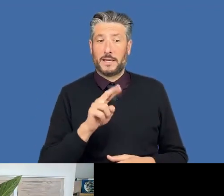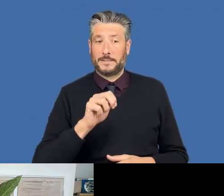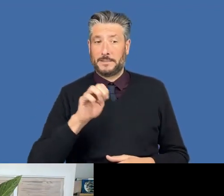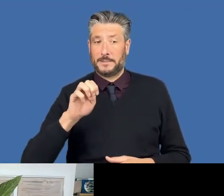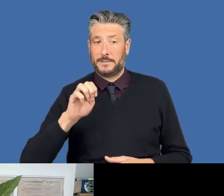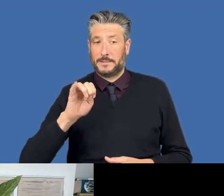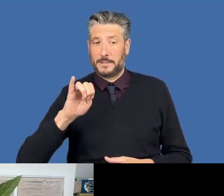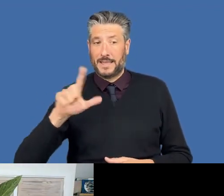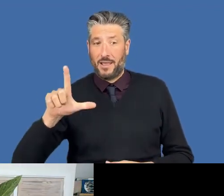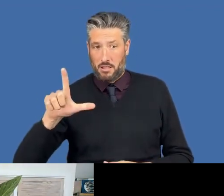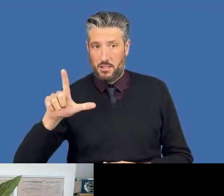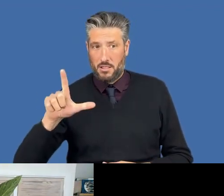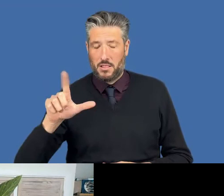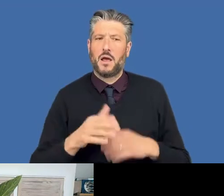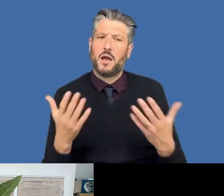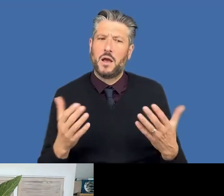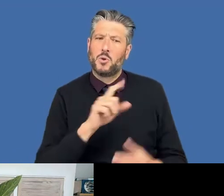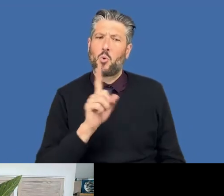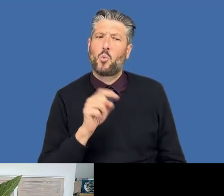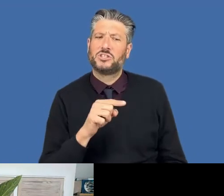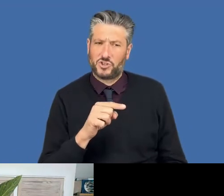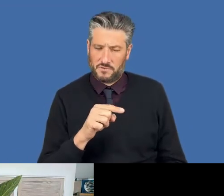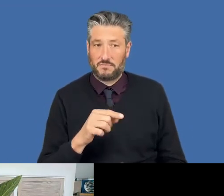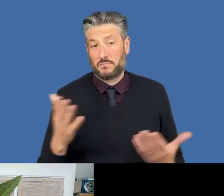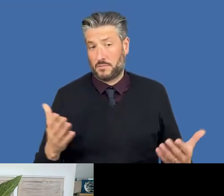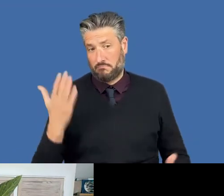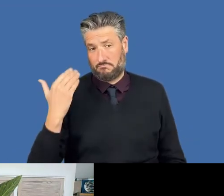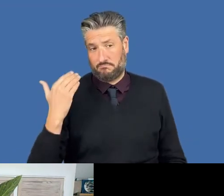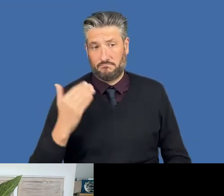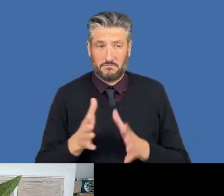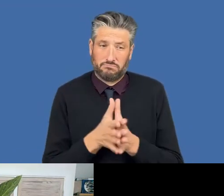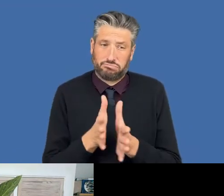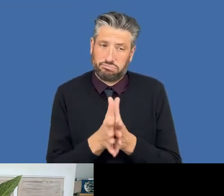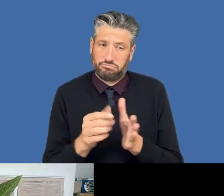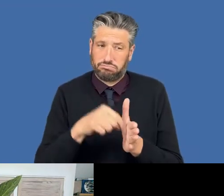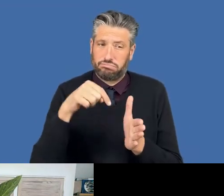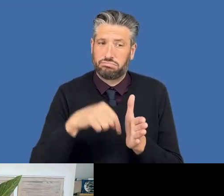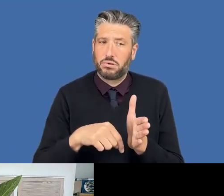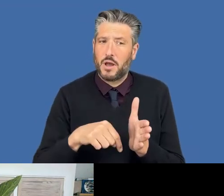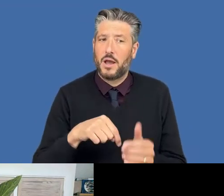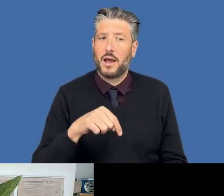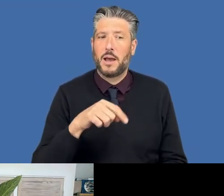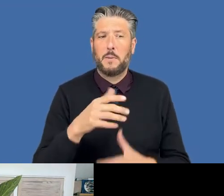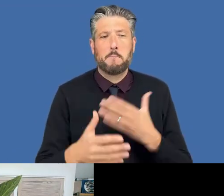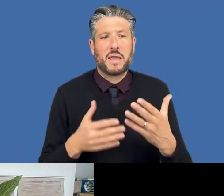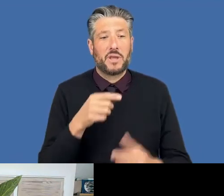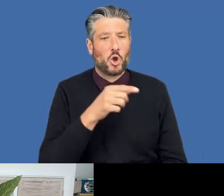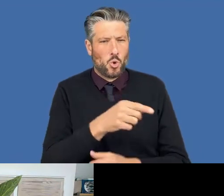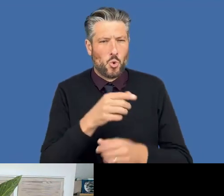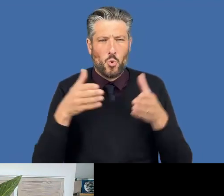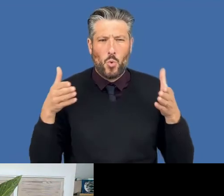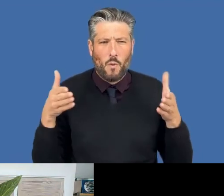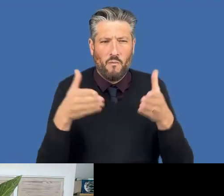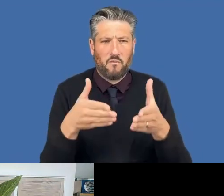a lot of this, but maybe a more, let's say, focused answer from you would be